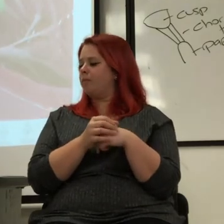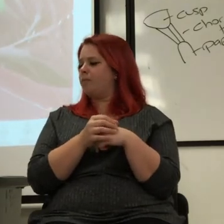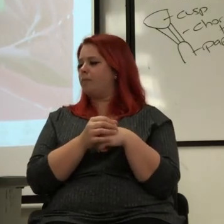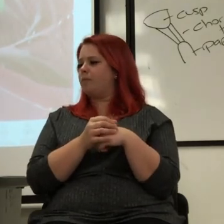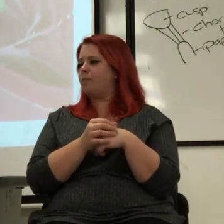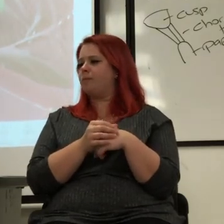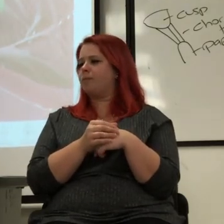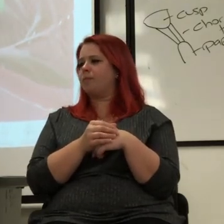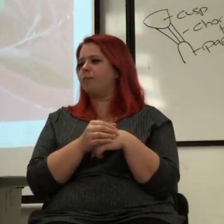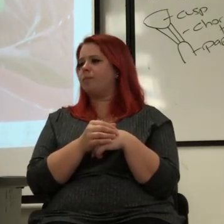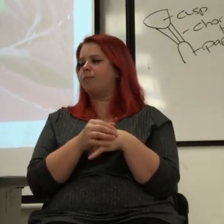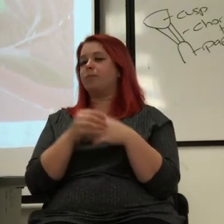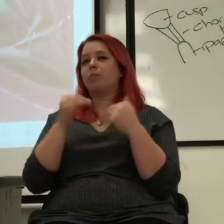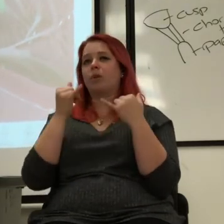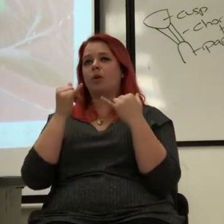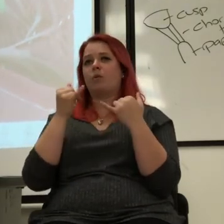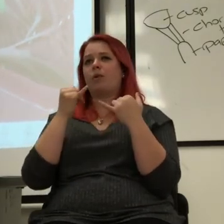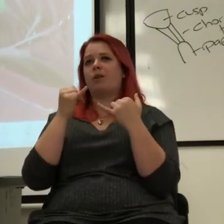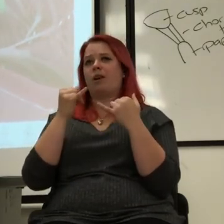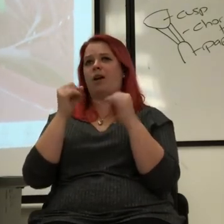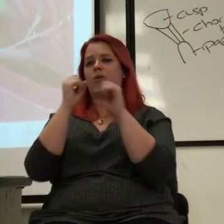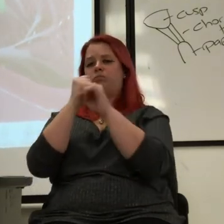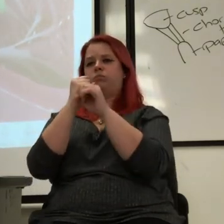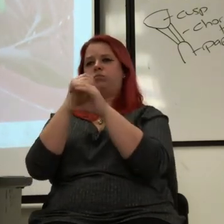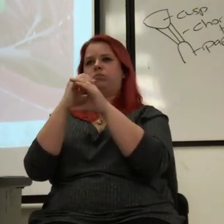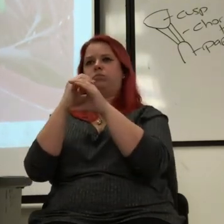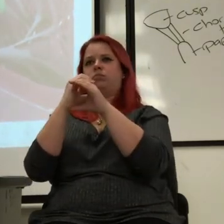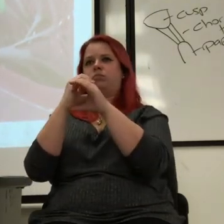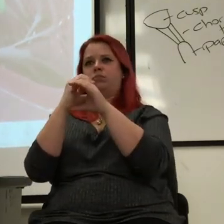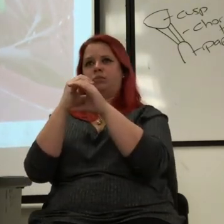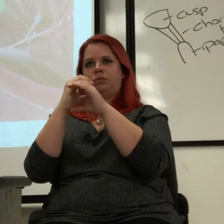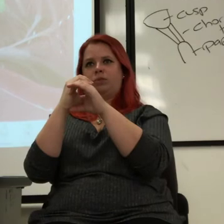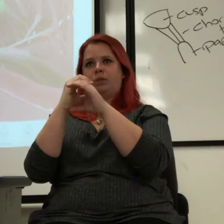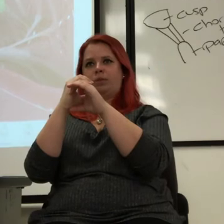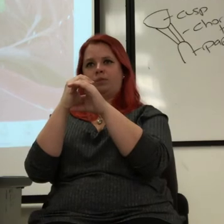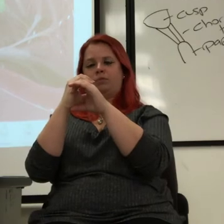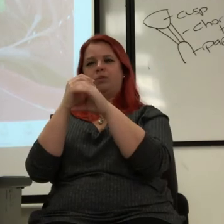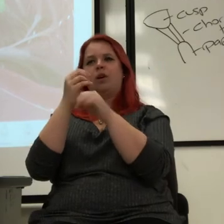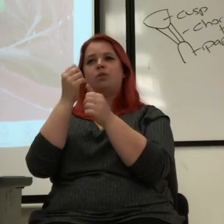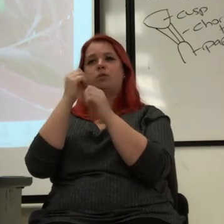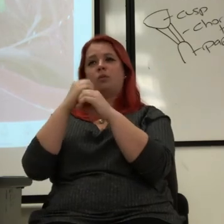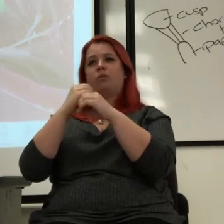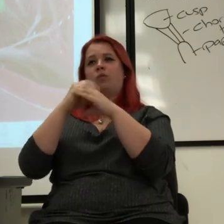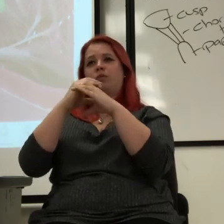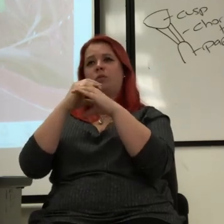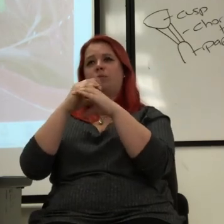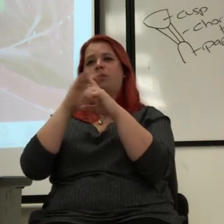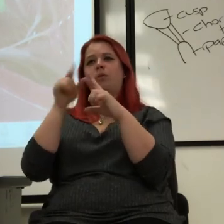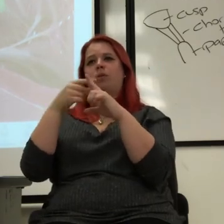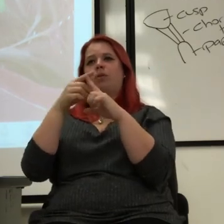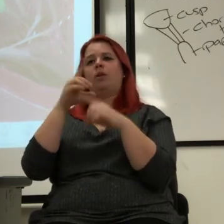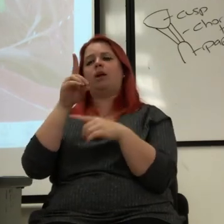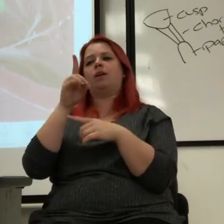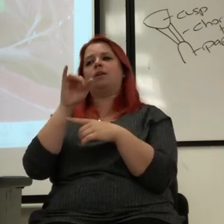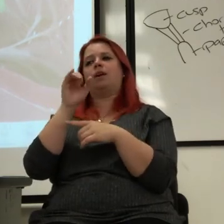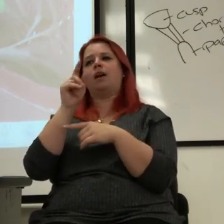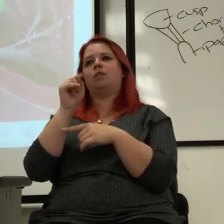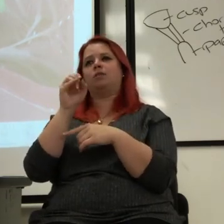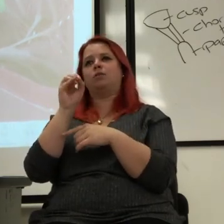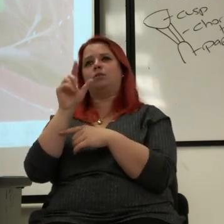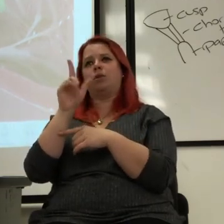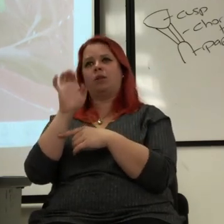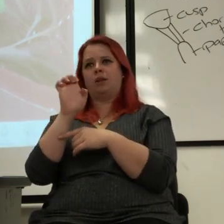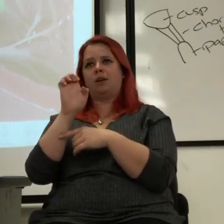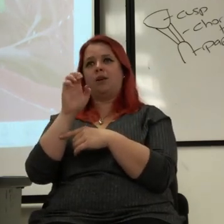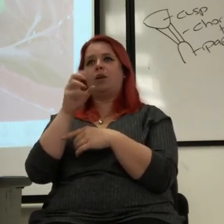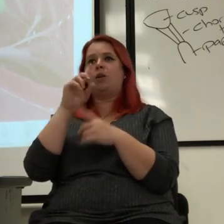So right now, the valve is pictured open. Right, so these valves, they're open during diastole, fills with blood. It's systole